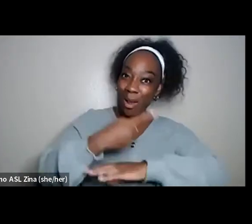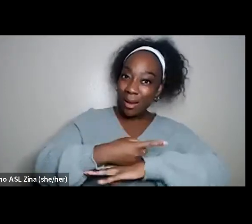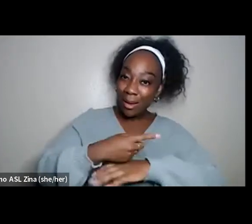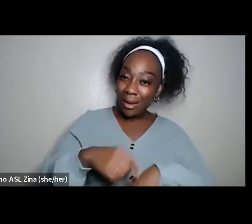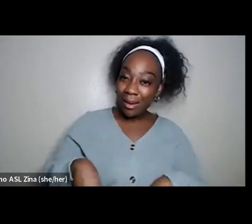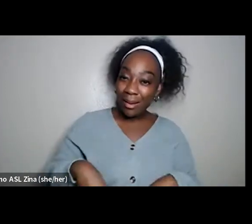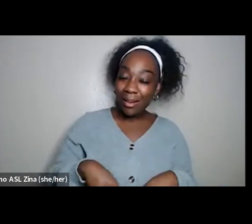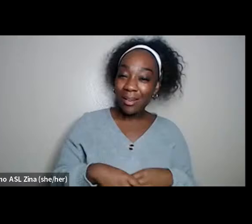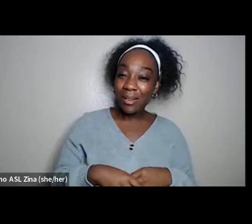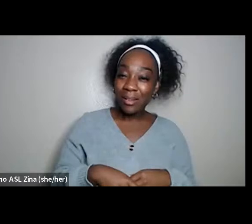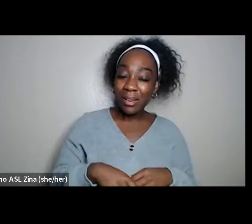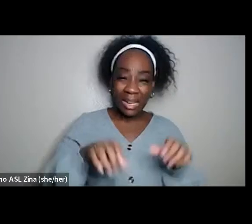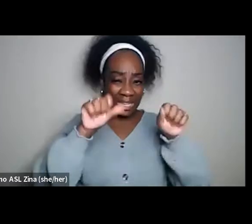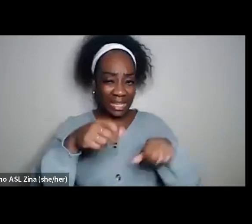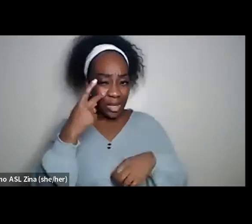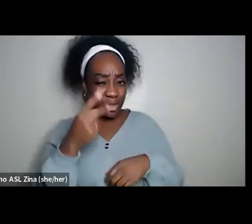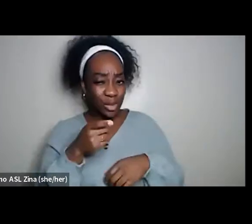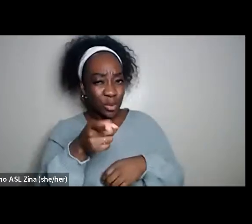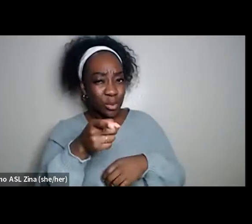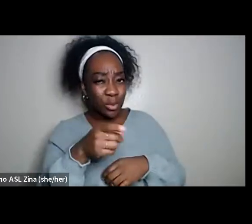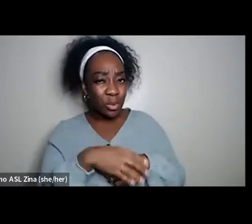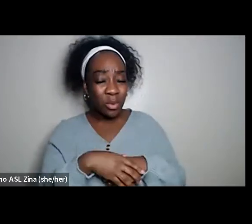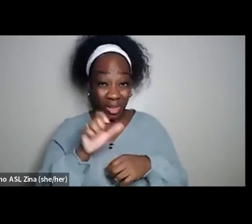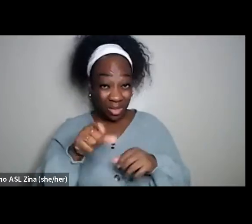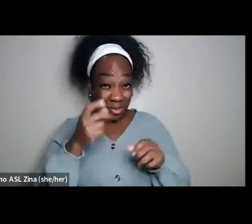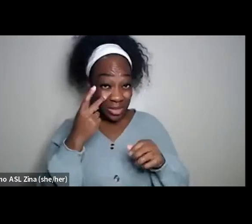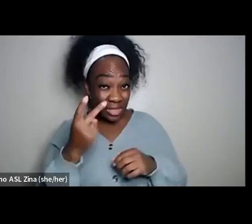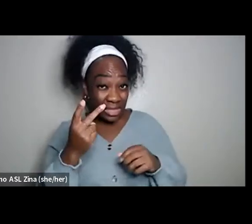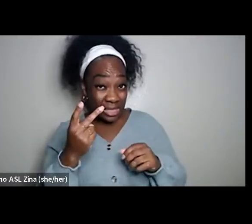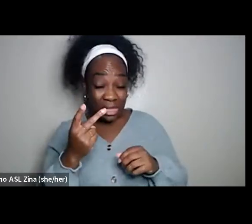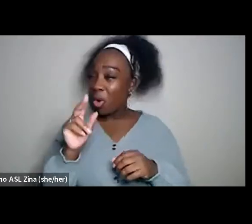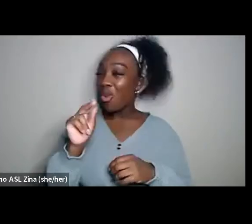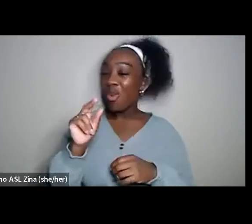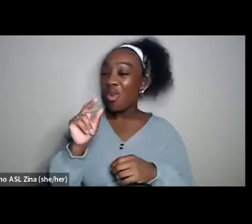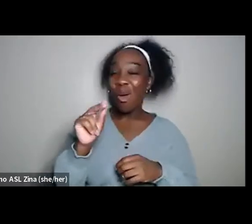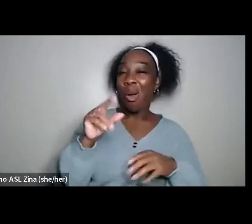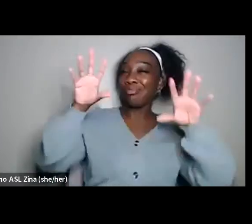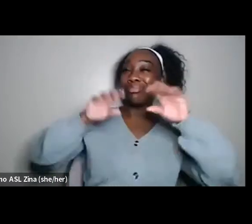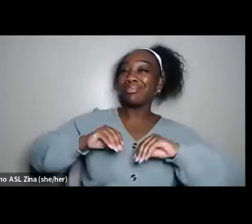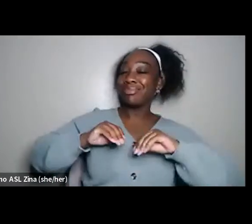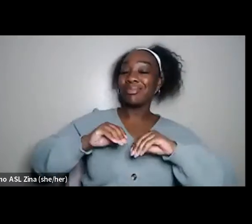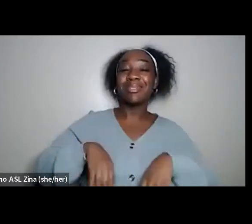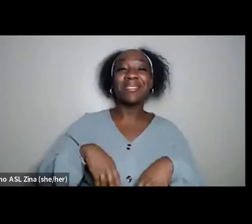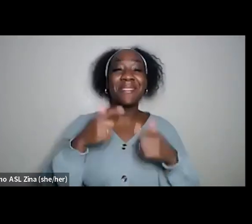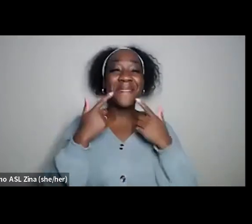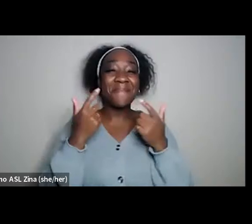Barbara? Are you visible? No. Oh, okay.